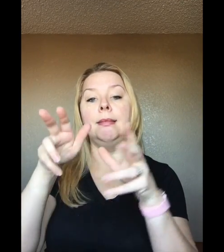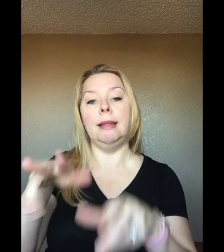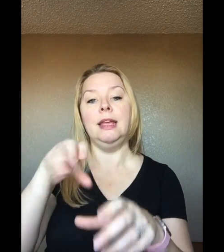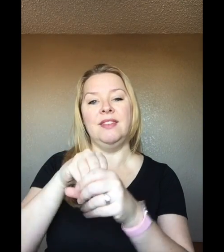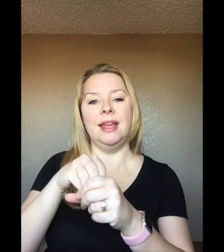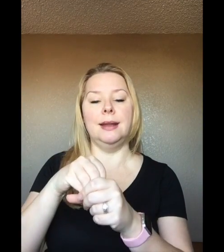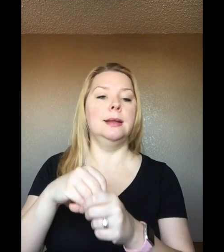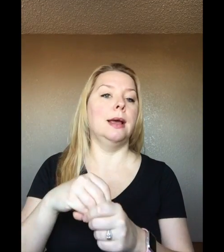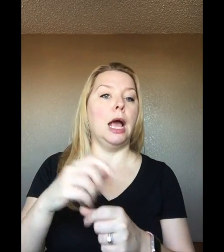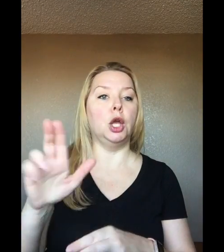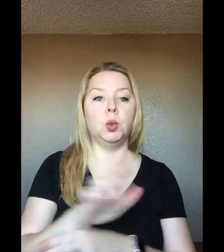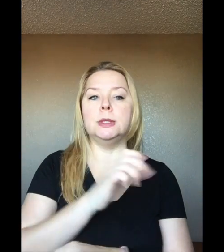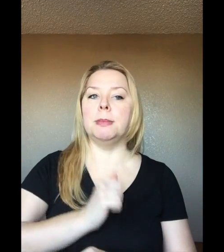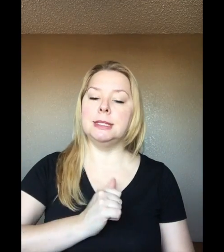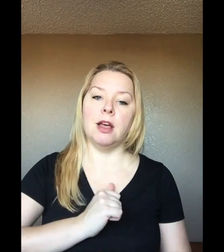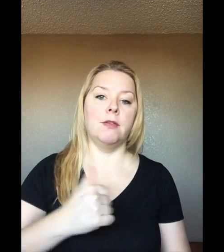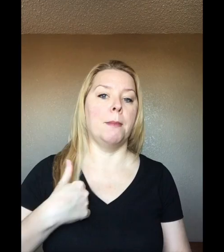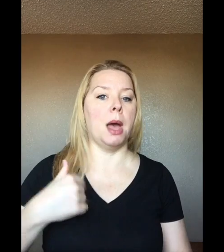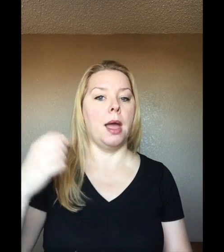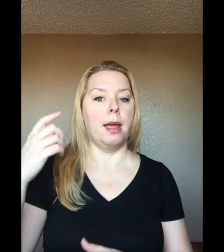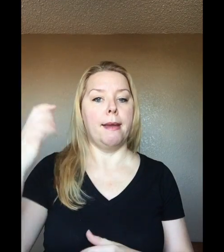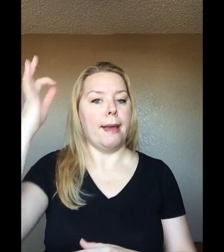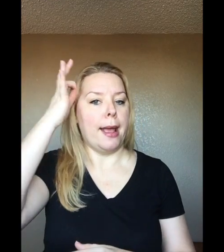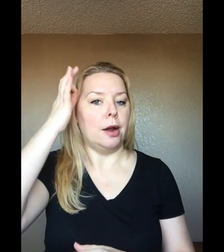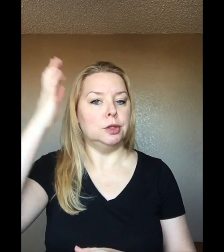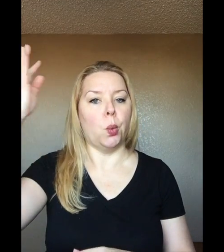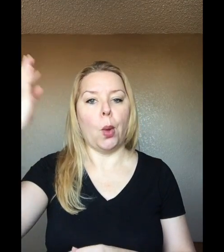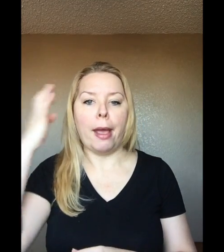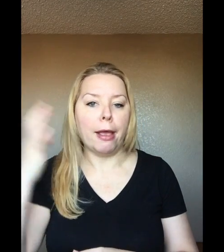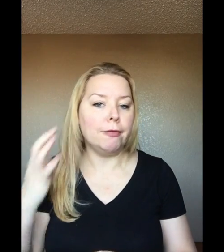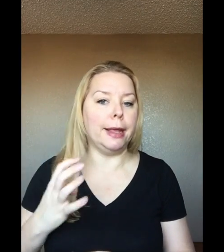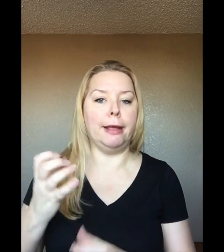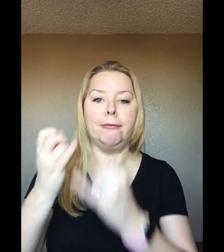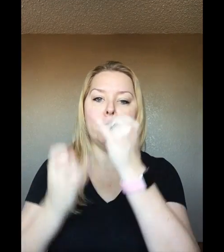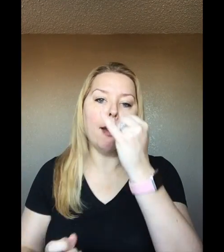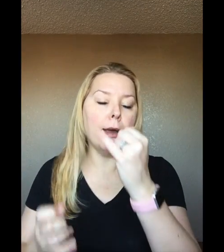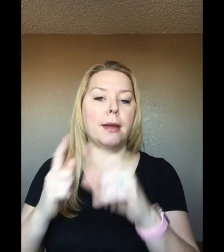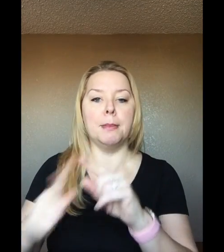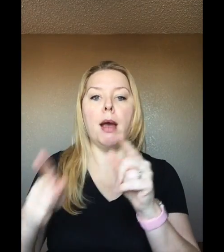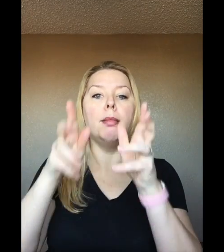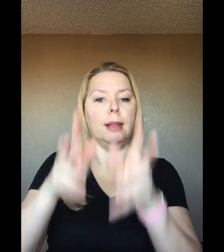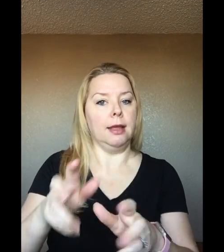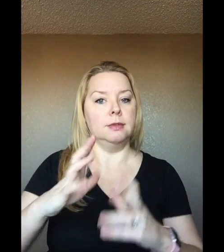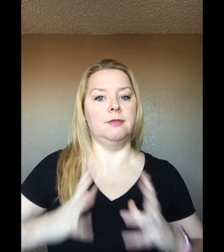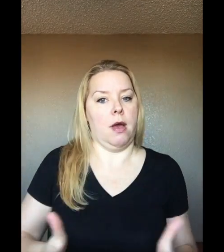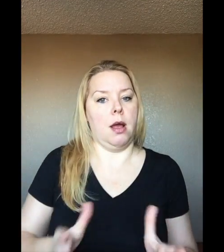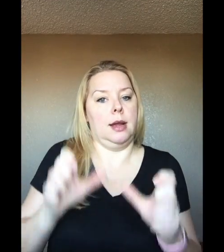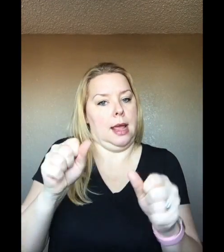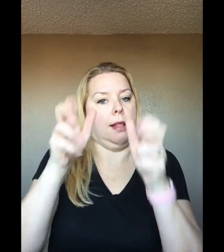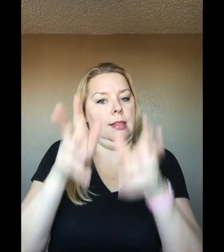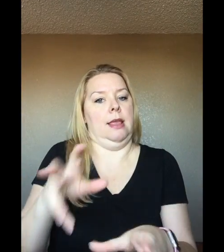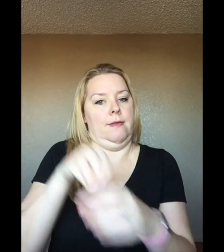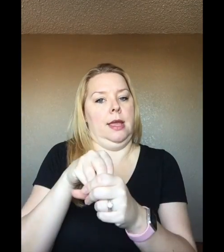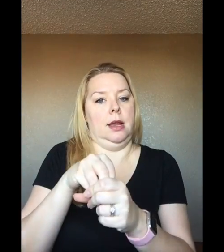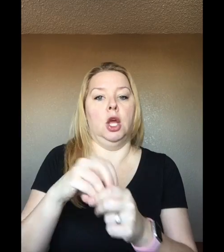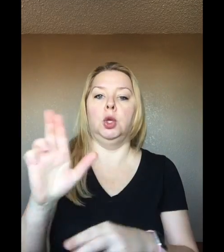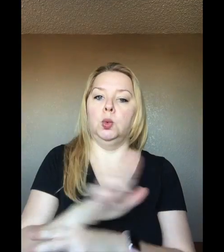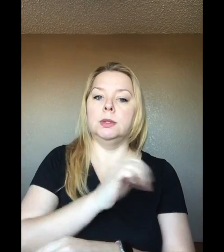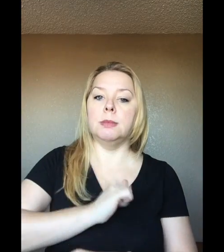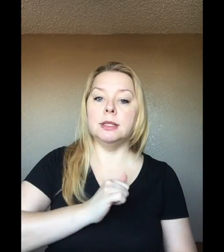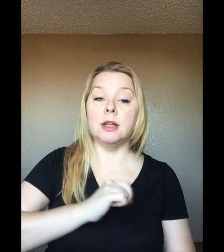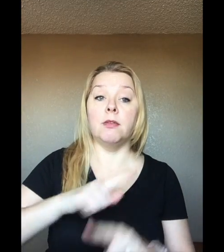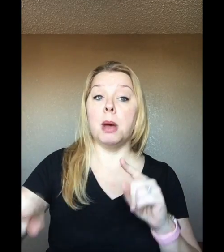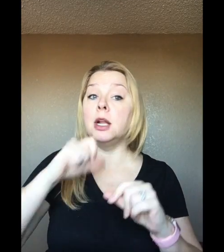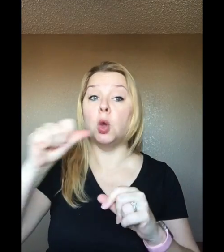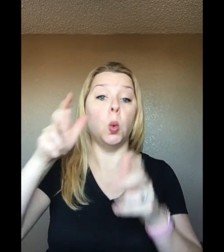on myself. I have fine hair, wavy, and it's a leave-in that's beautiful and not heavy. So this one can be left in. This is what I use on